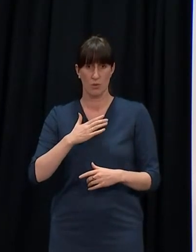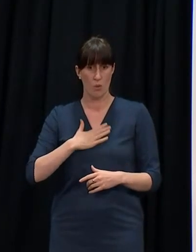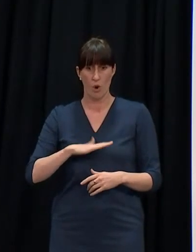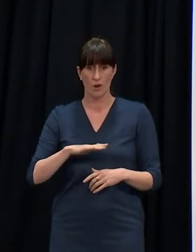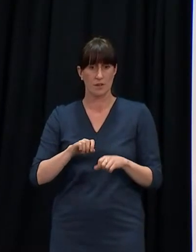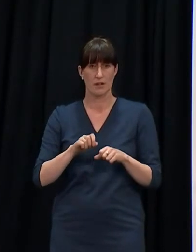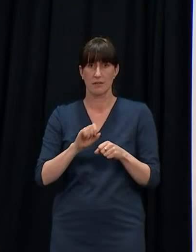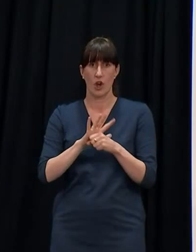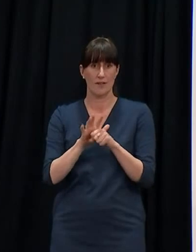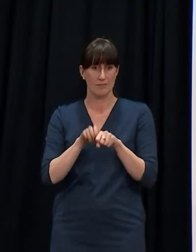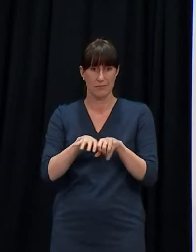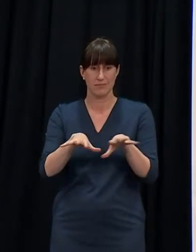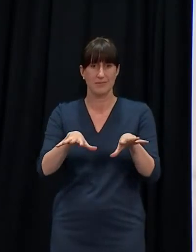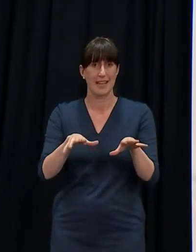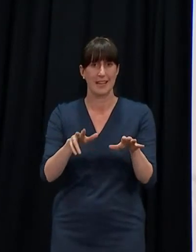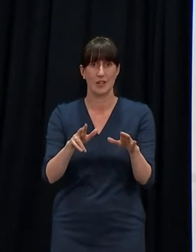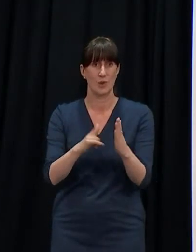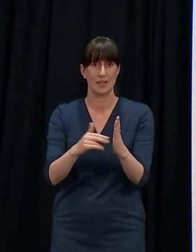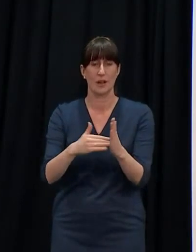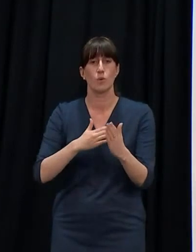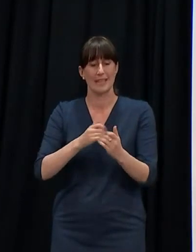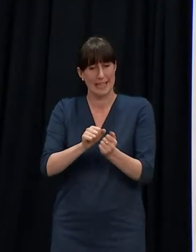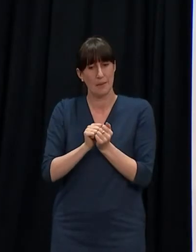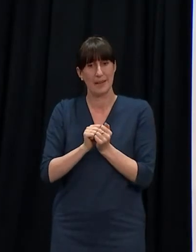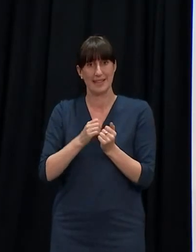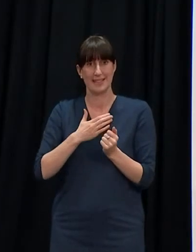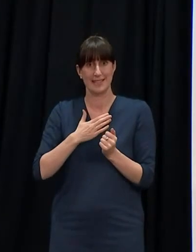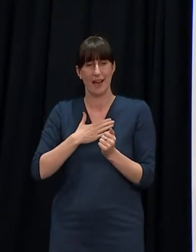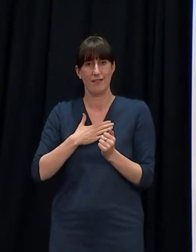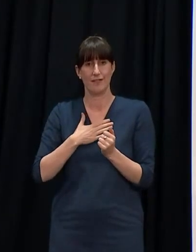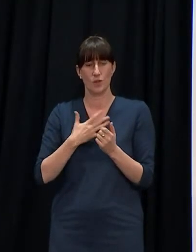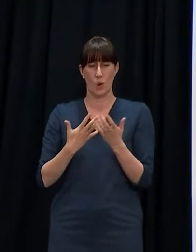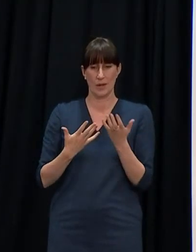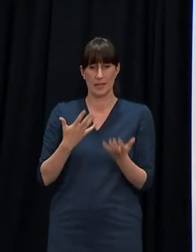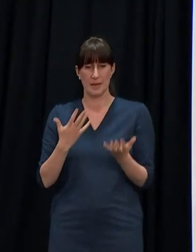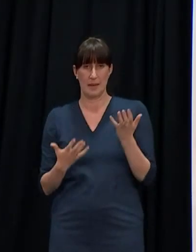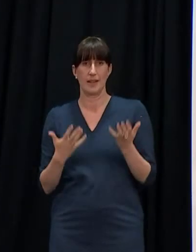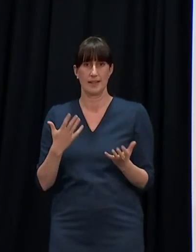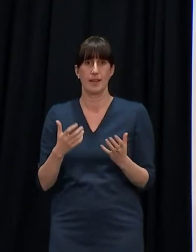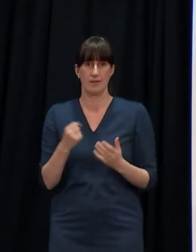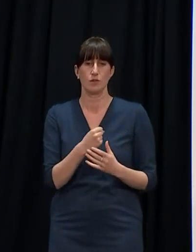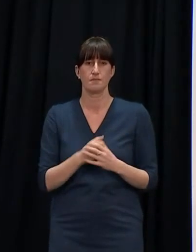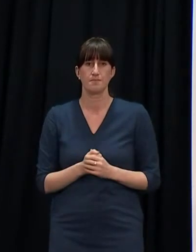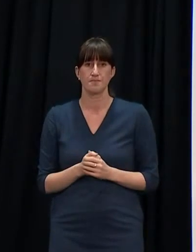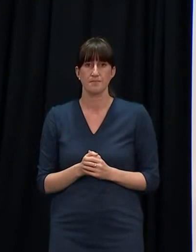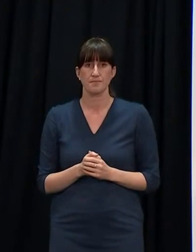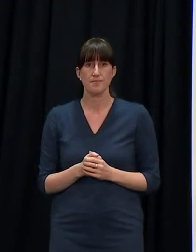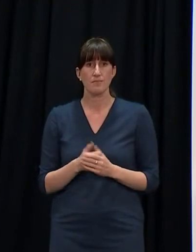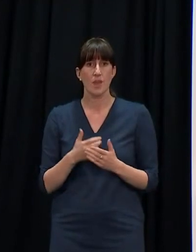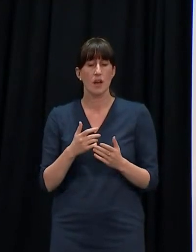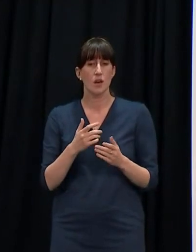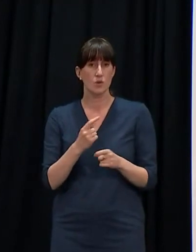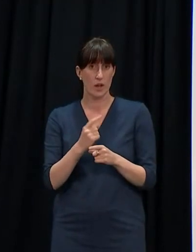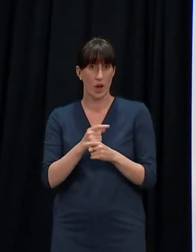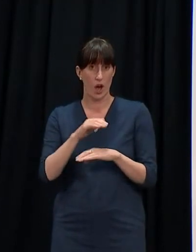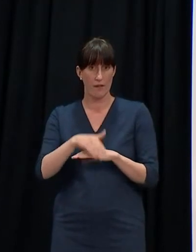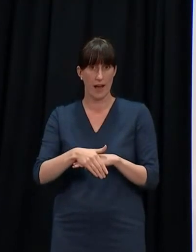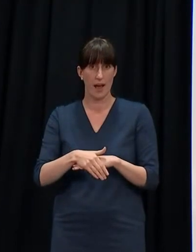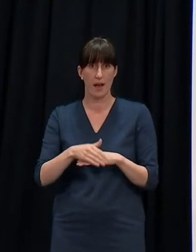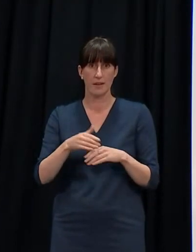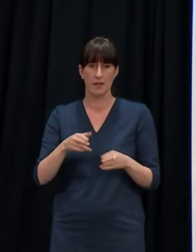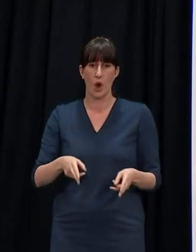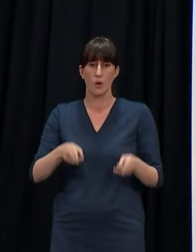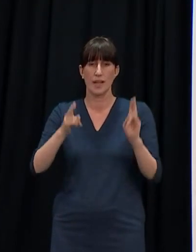at undue risk. So while we're on the topic of MIQ capacity, an update on the Crown Plaza.